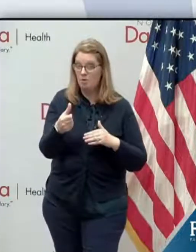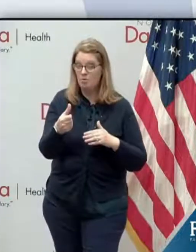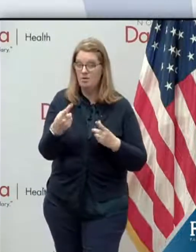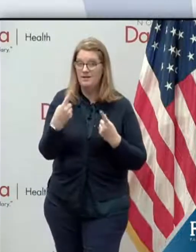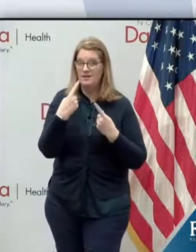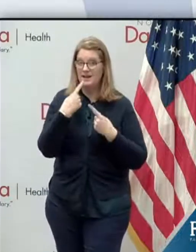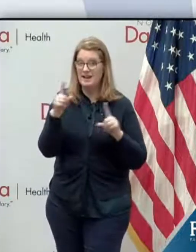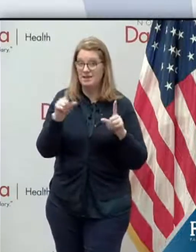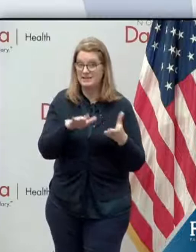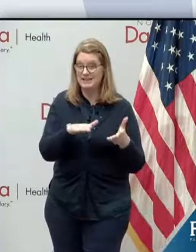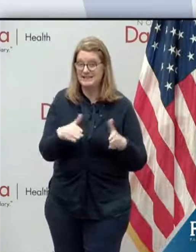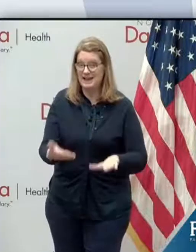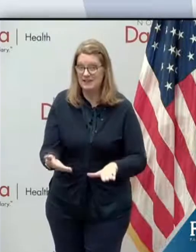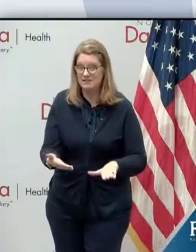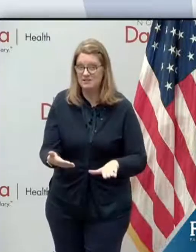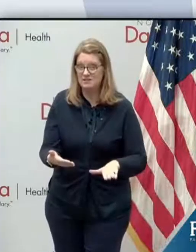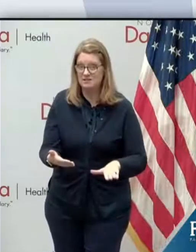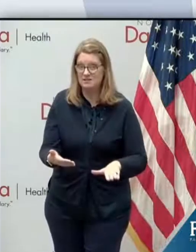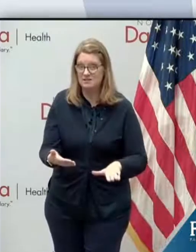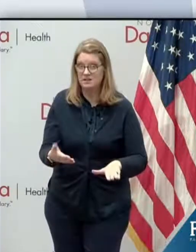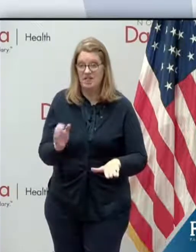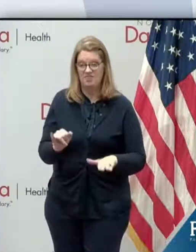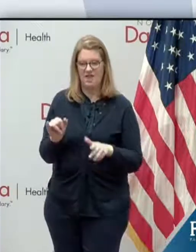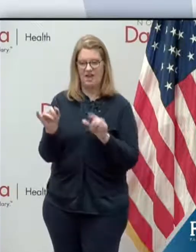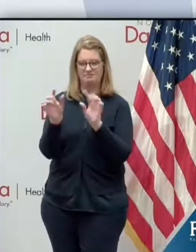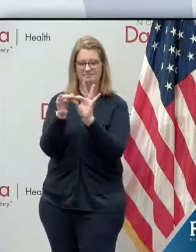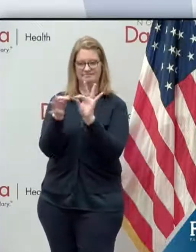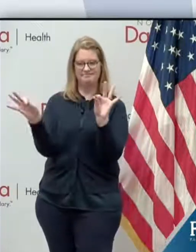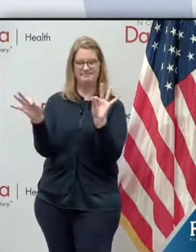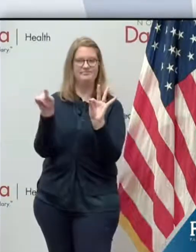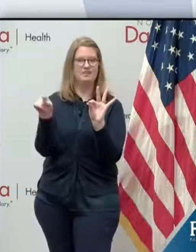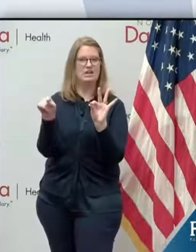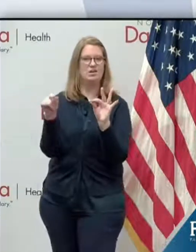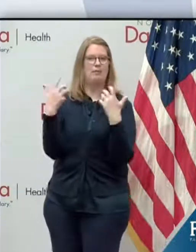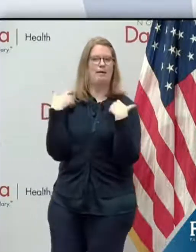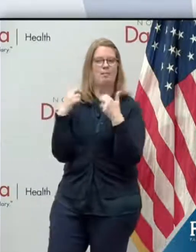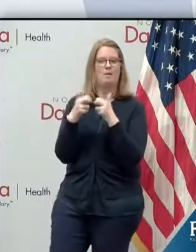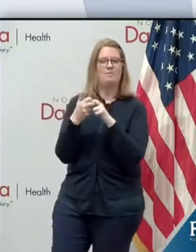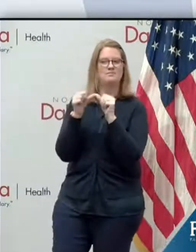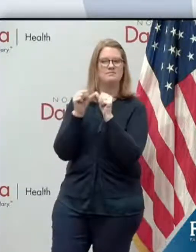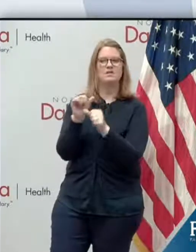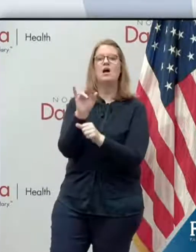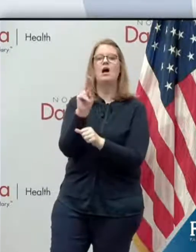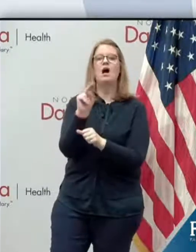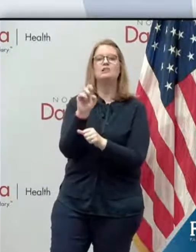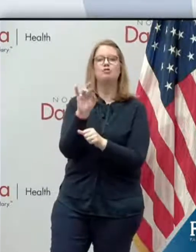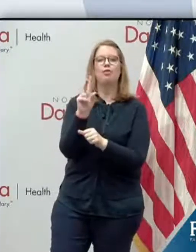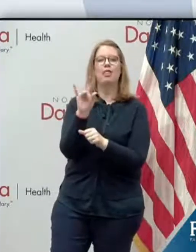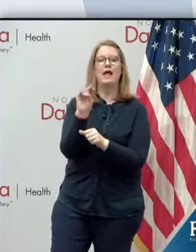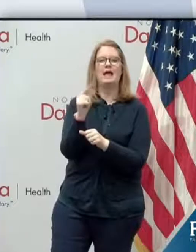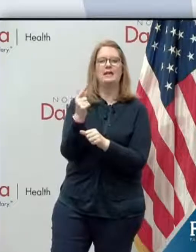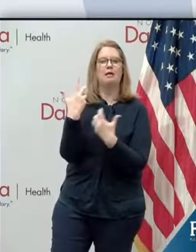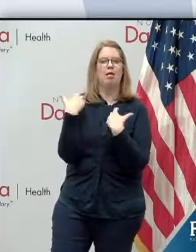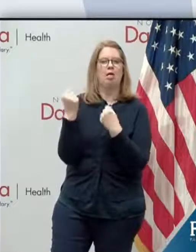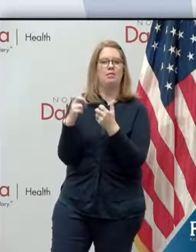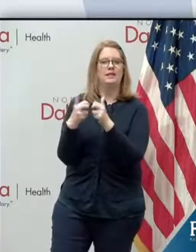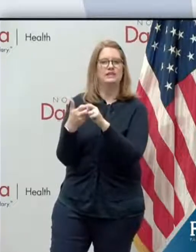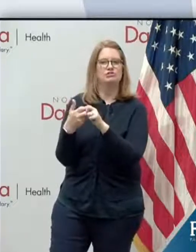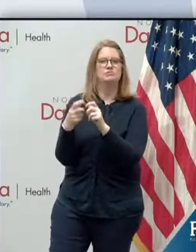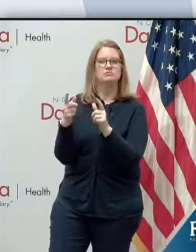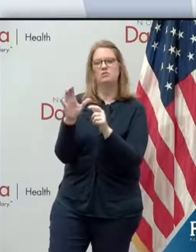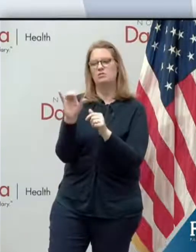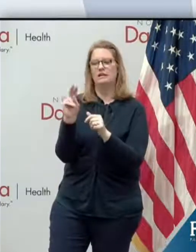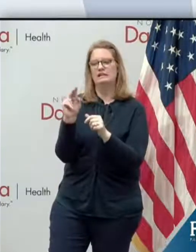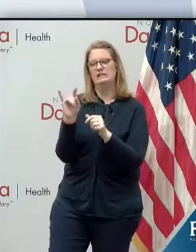the death certificates, we're removing the underlying health conditions from the news release. But if you want more detailed information on deaths, visit